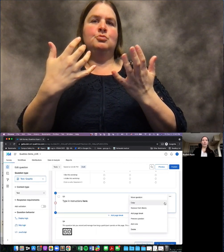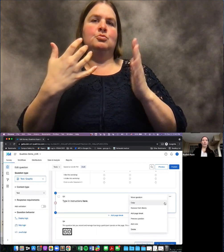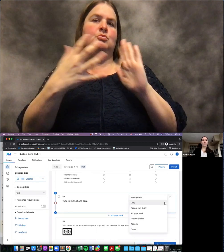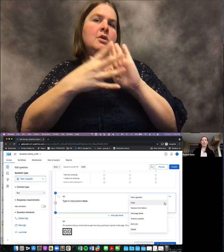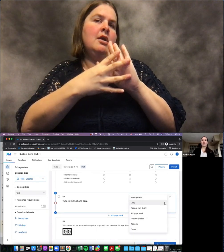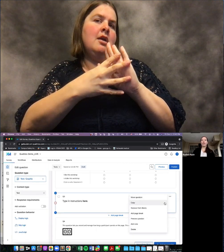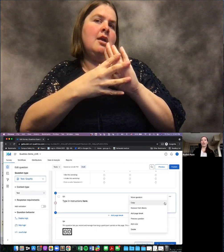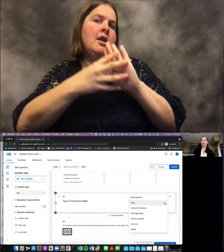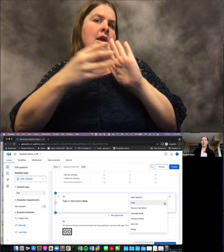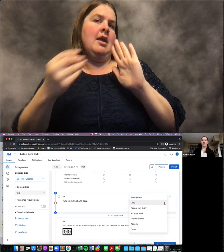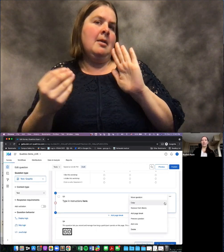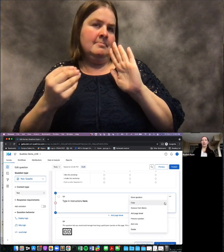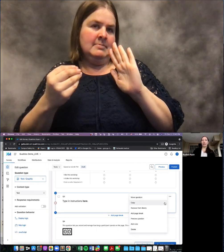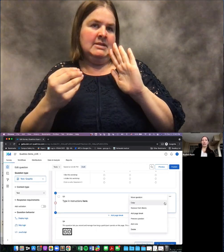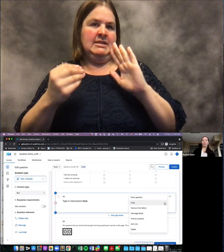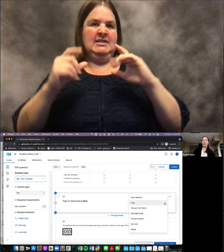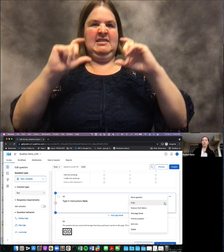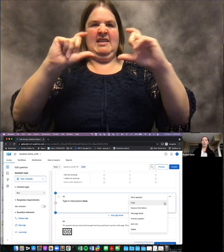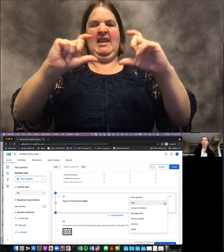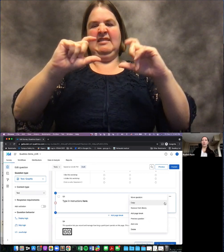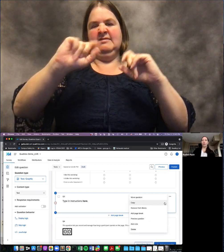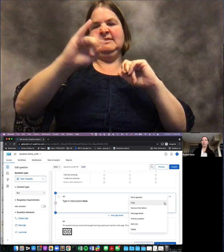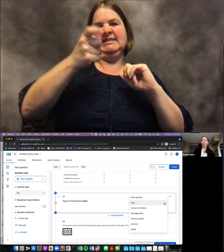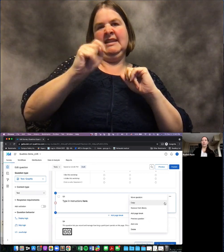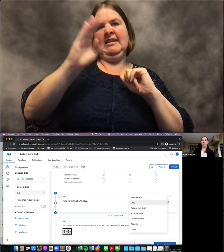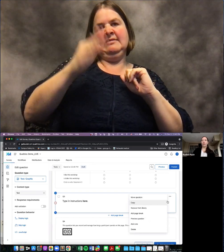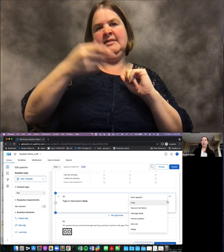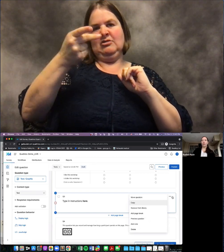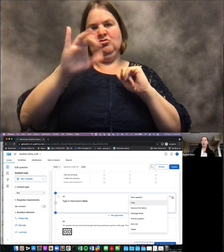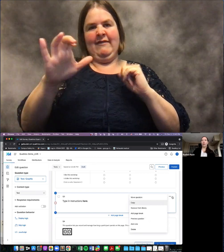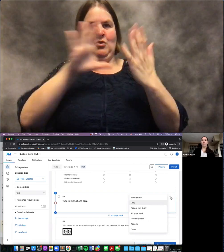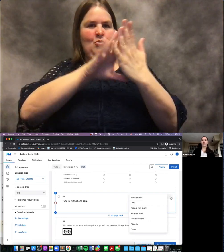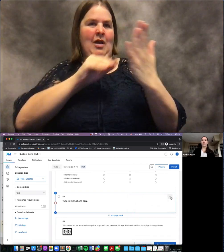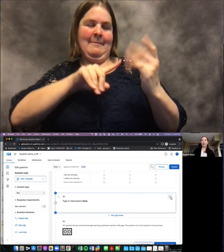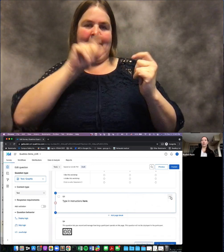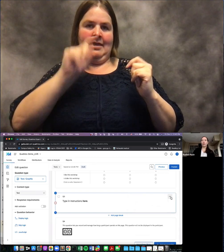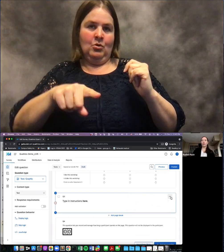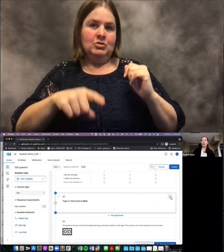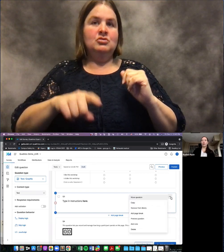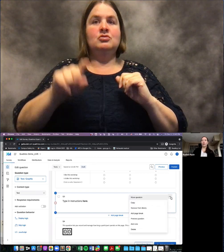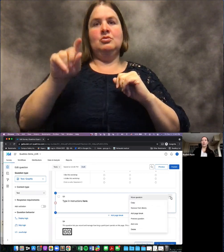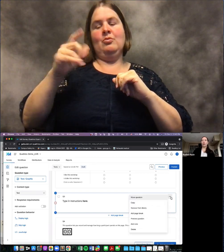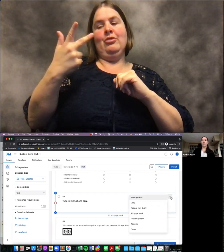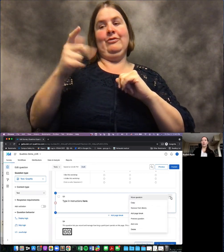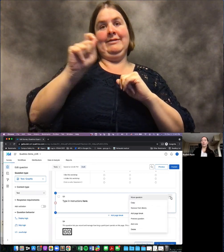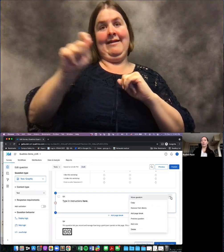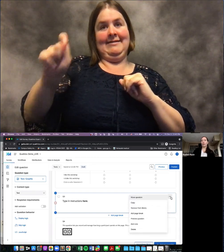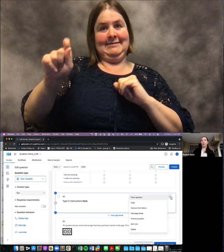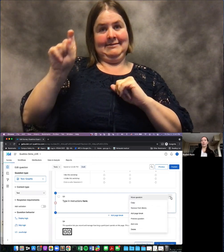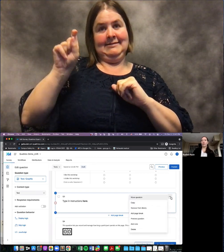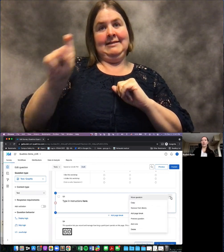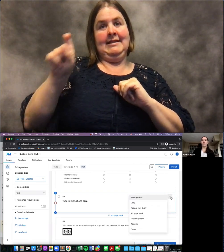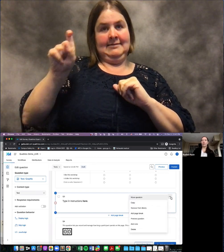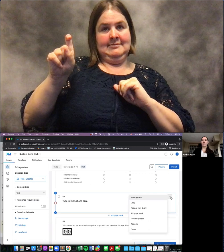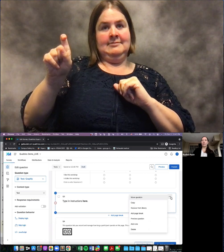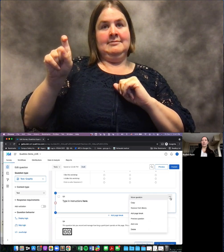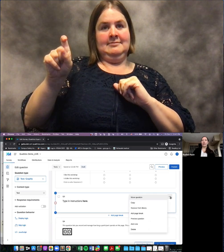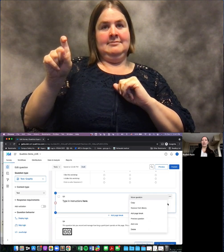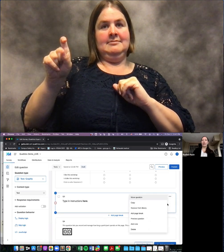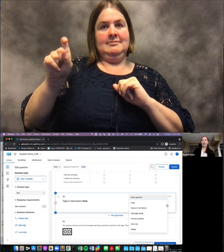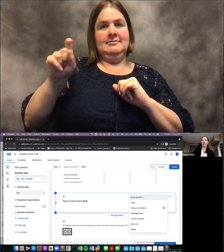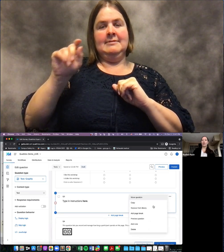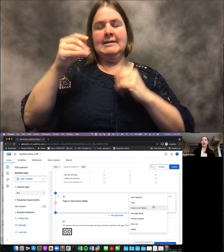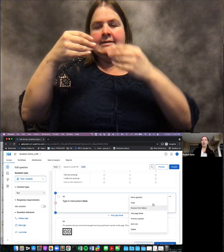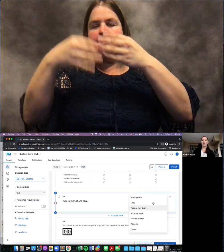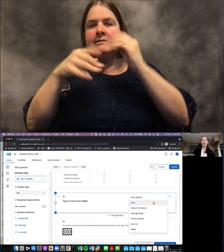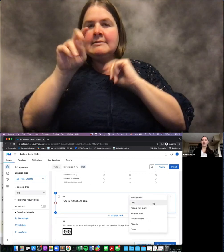copy this text graphic question. So I would click the 3 dots on the right,